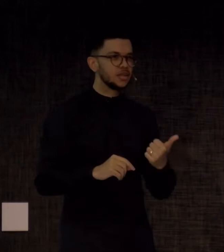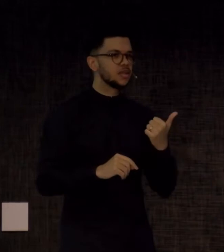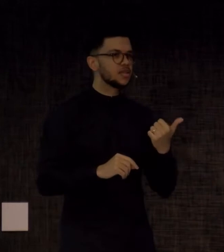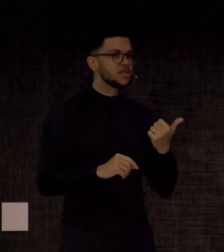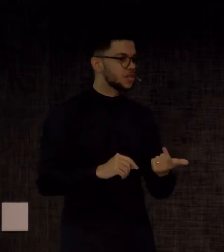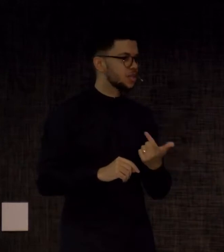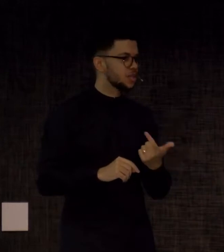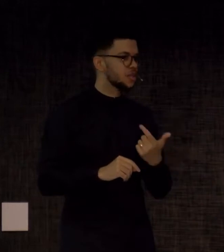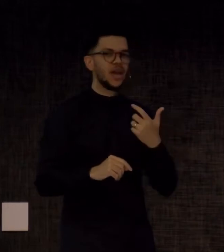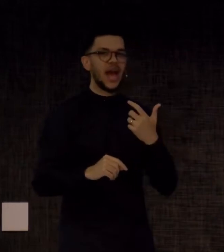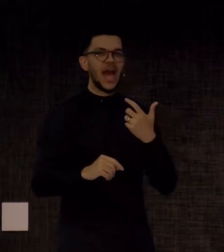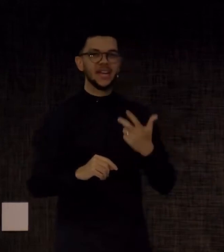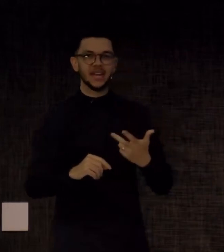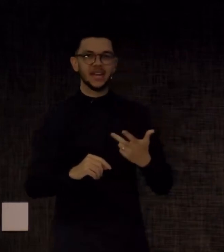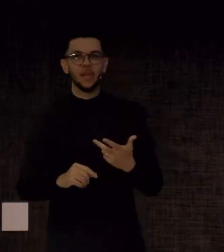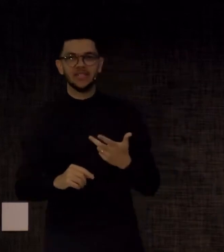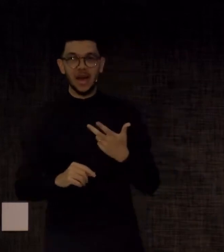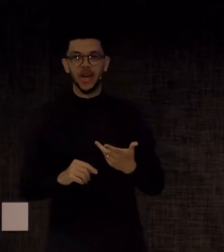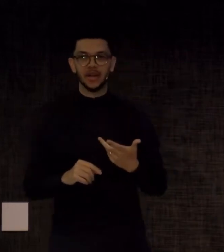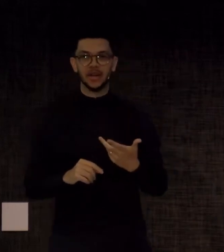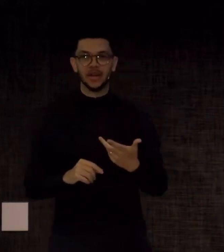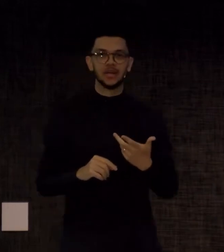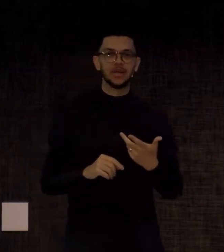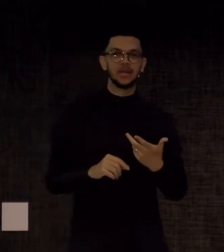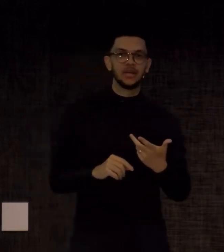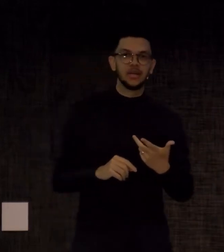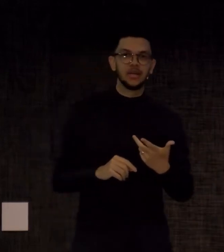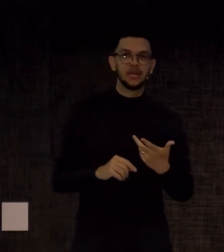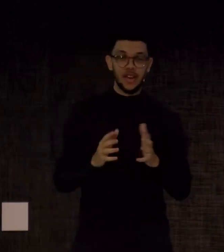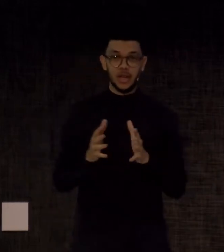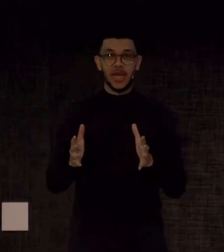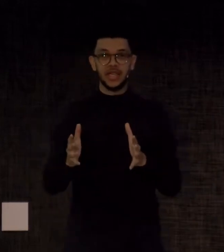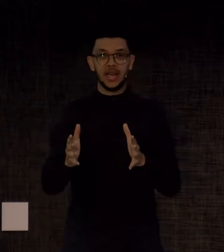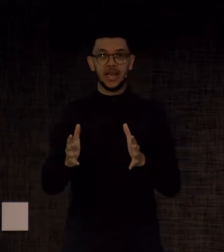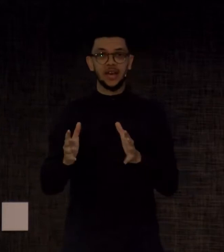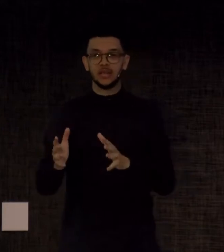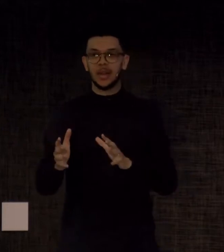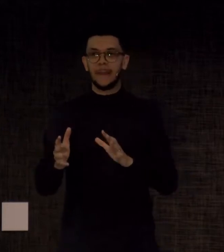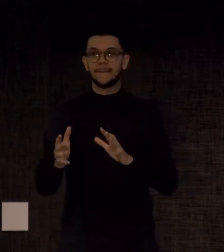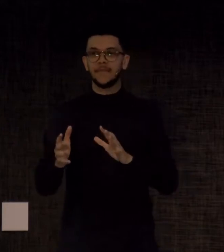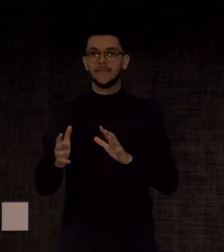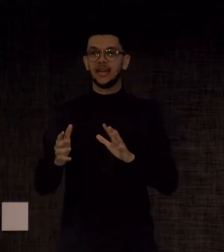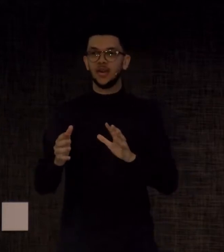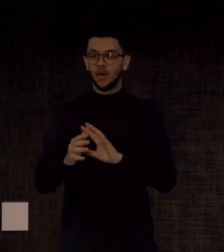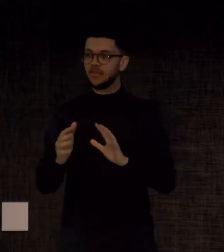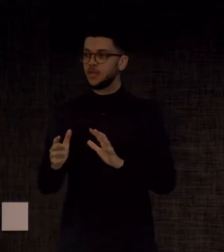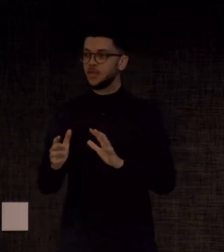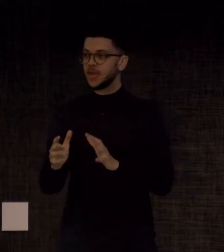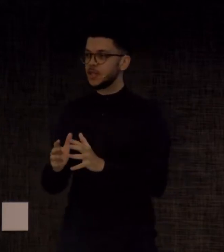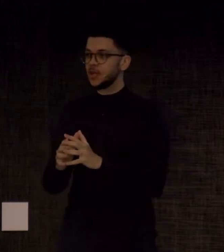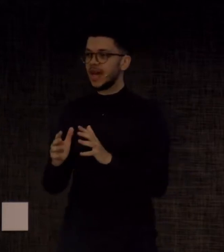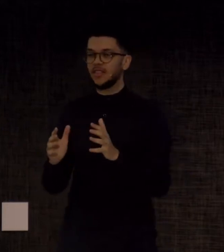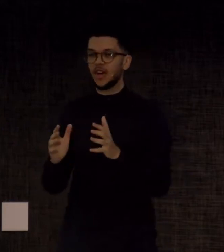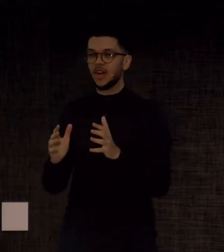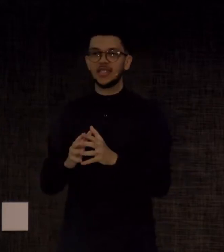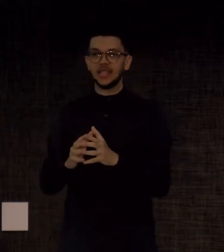political, social, and economic fabric very quickly at once. And in all of human history,